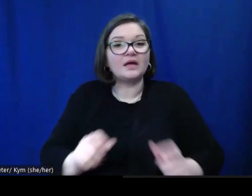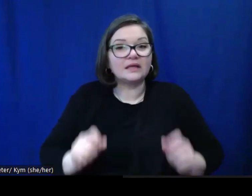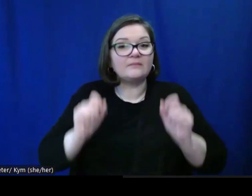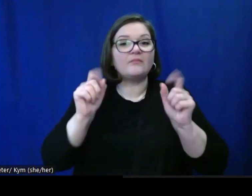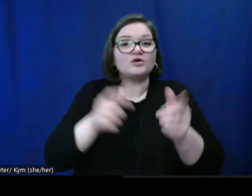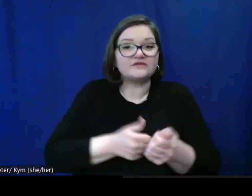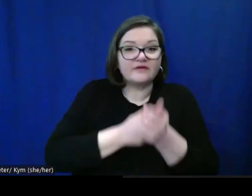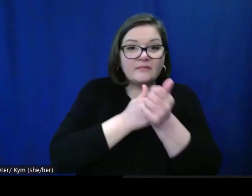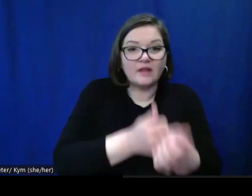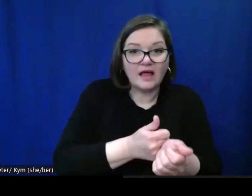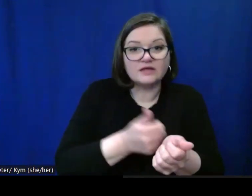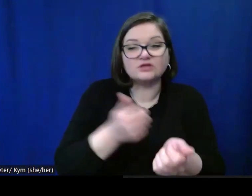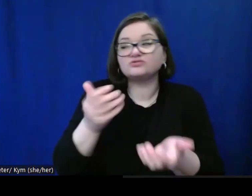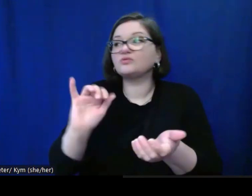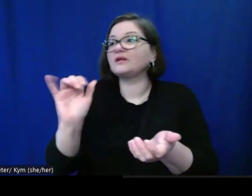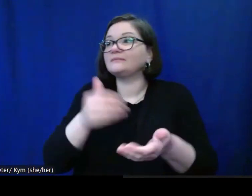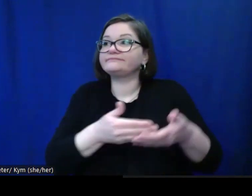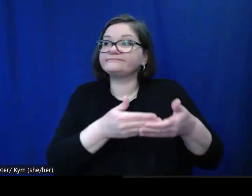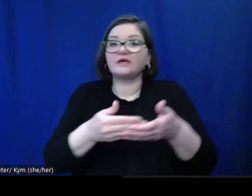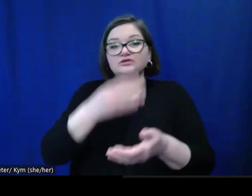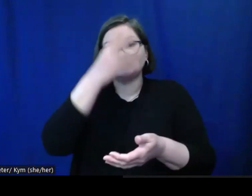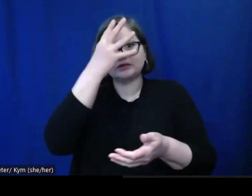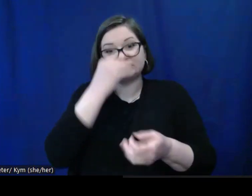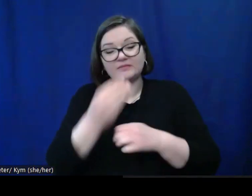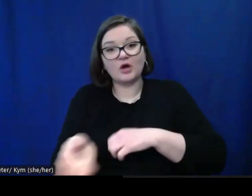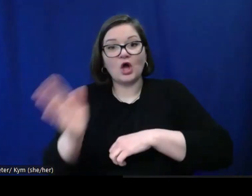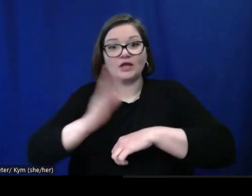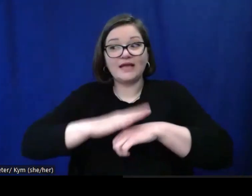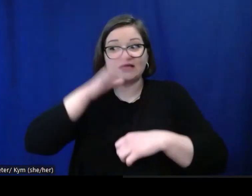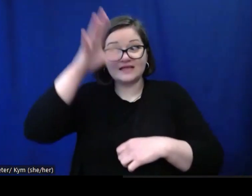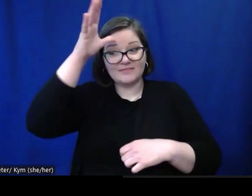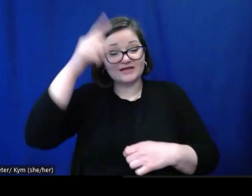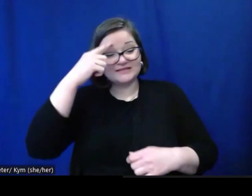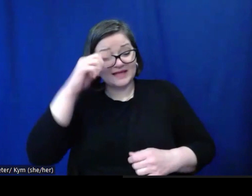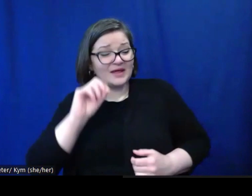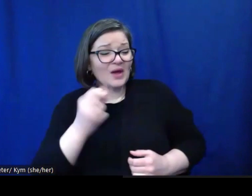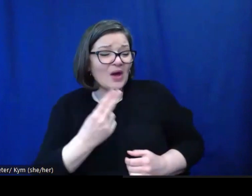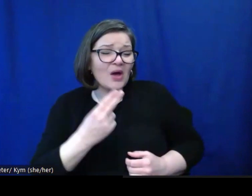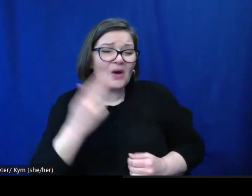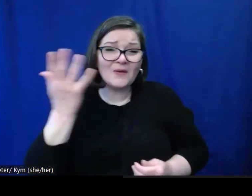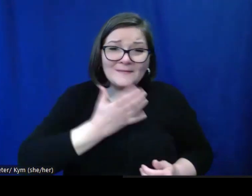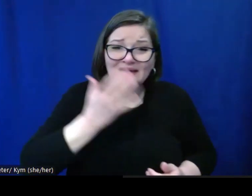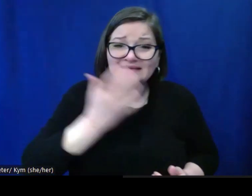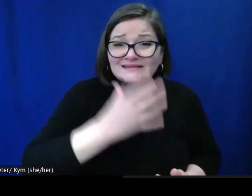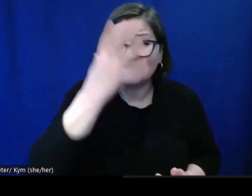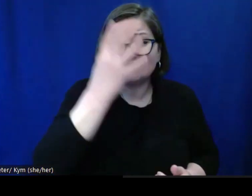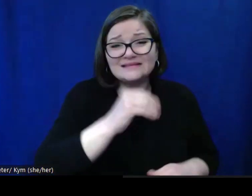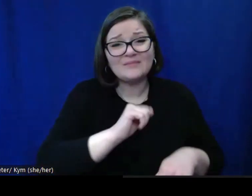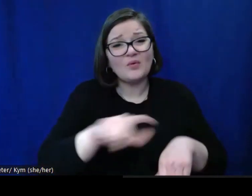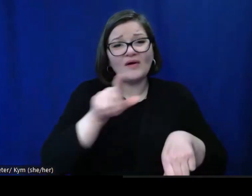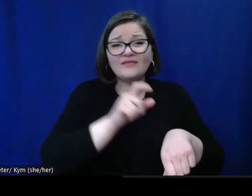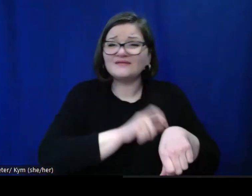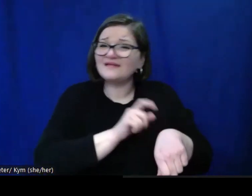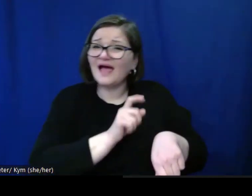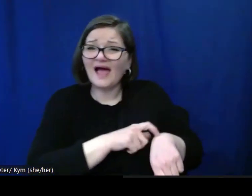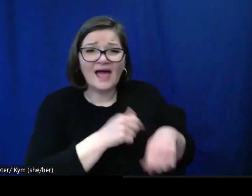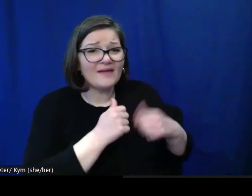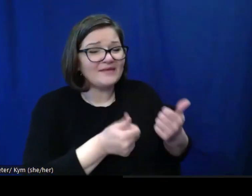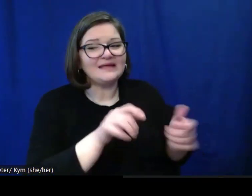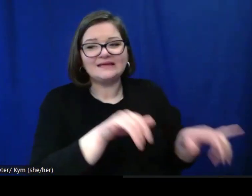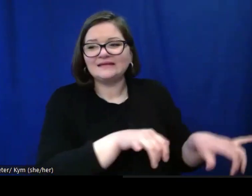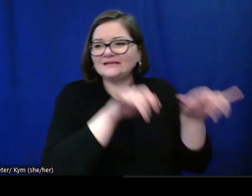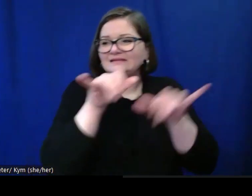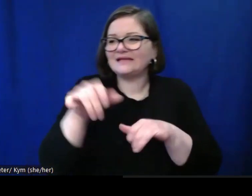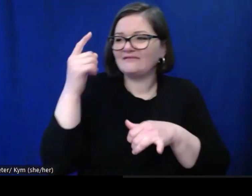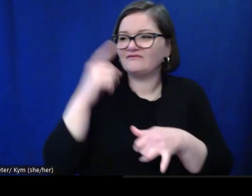who maybe are sleeping a lot, and the parents are like, oh my gosh, they're so awesome, they sleep all the time. It's the same thing for compulsively